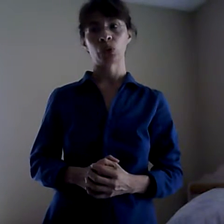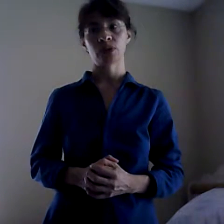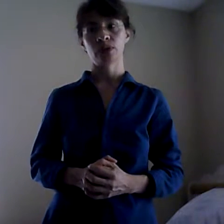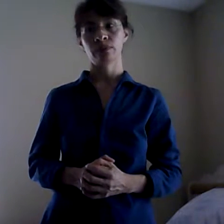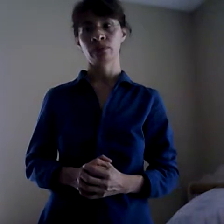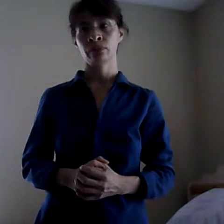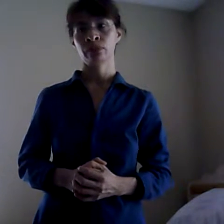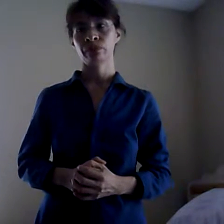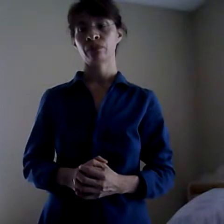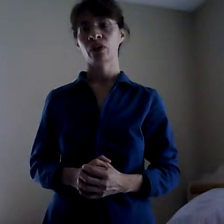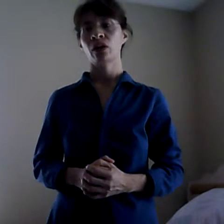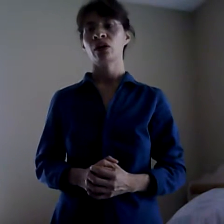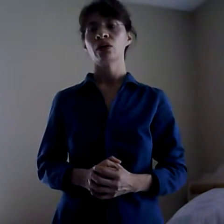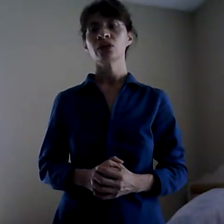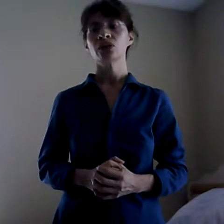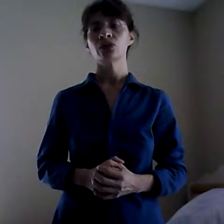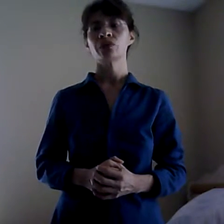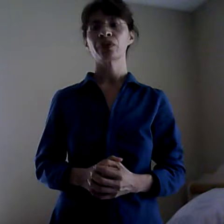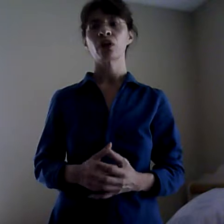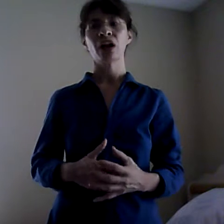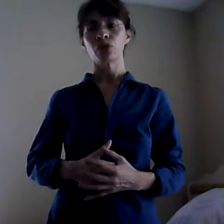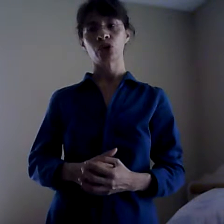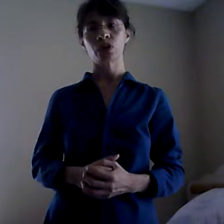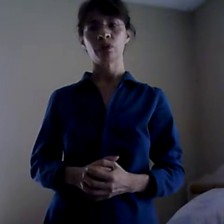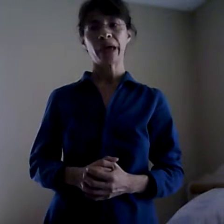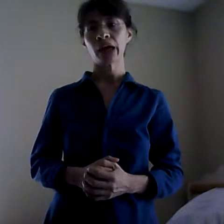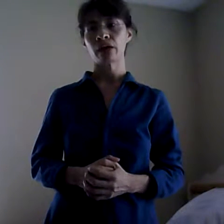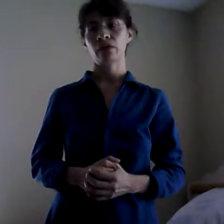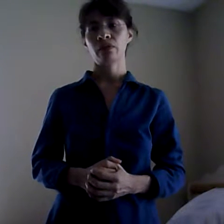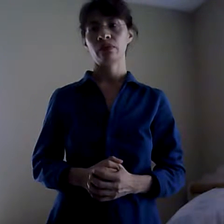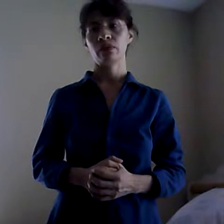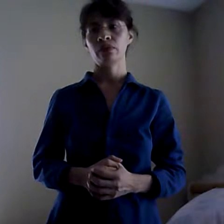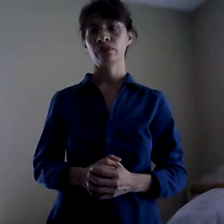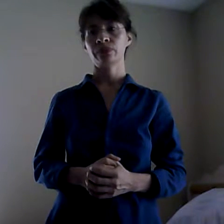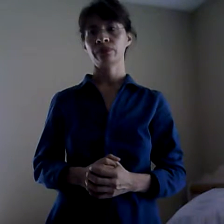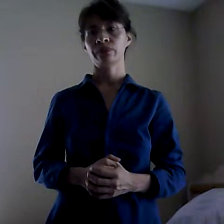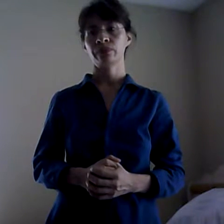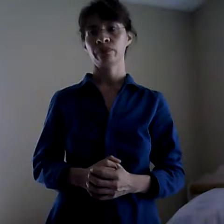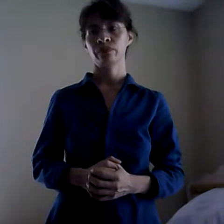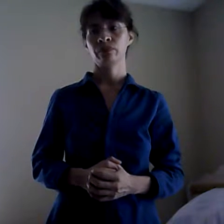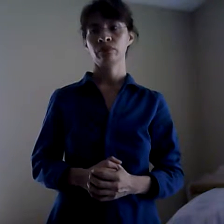course. Also, how much is the pay?